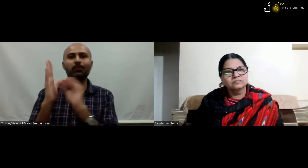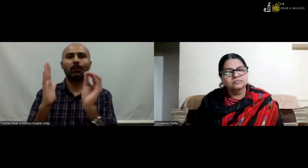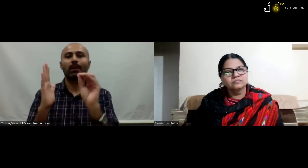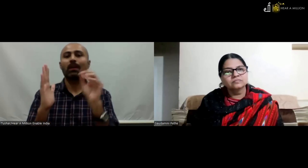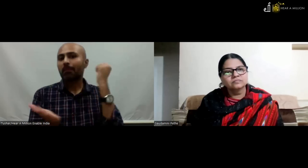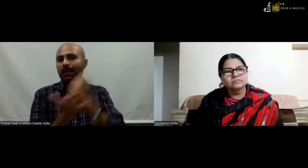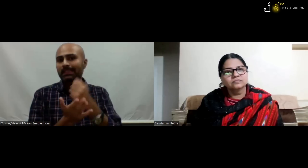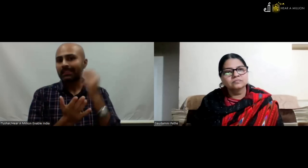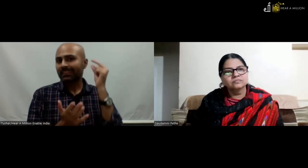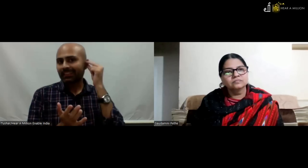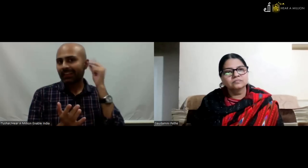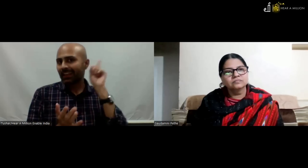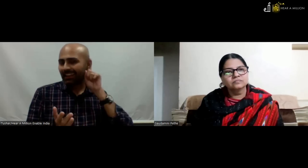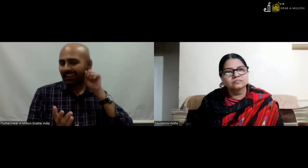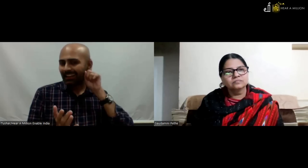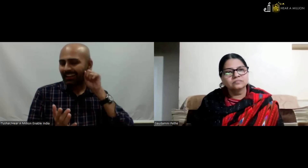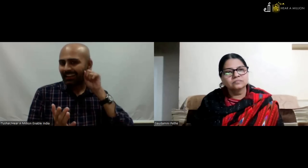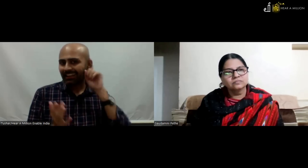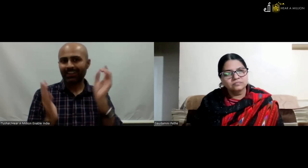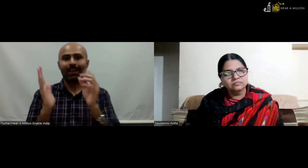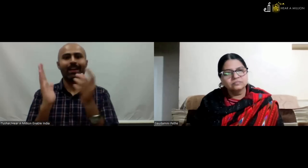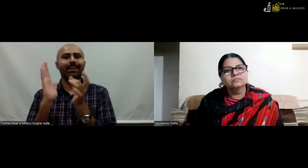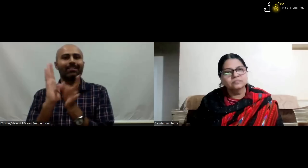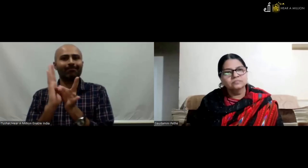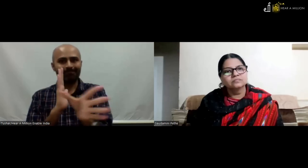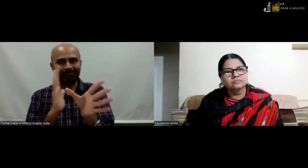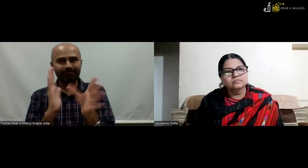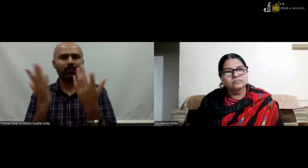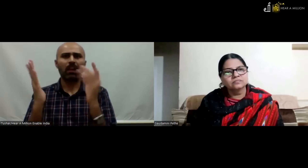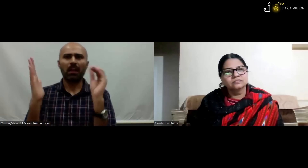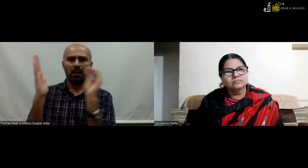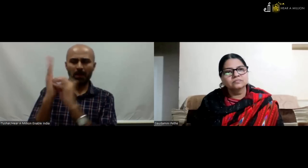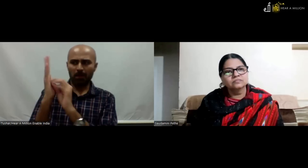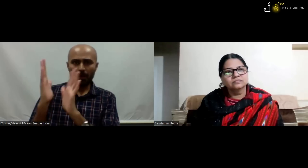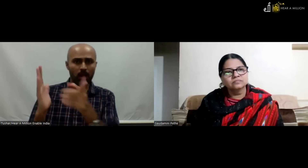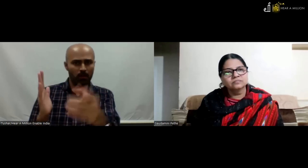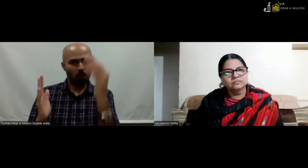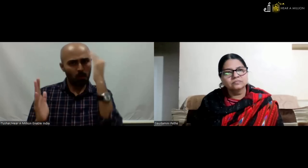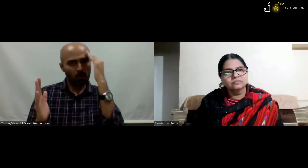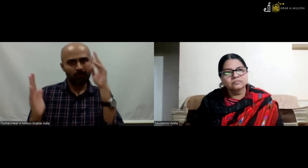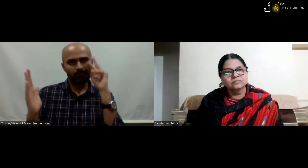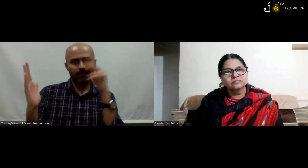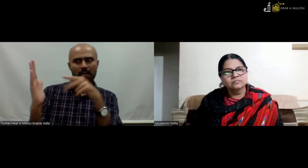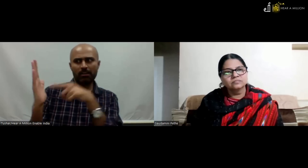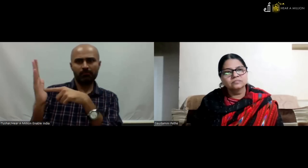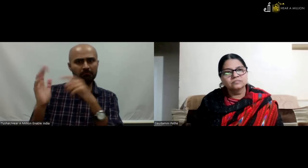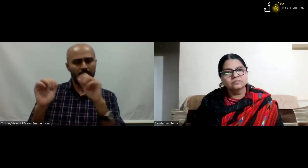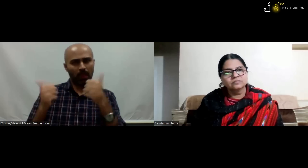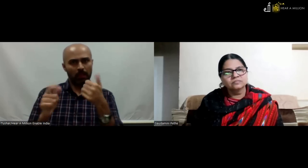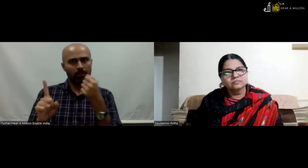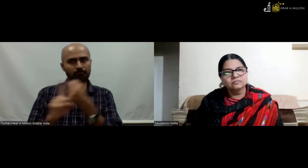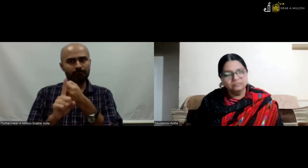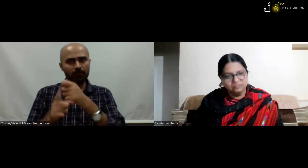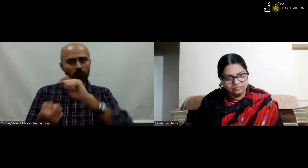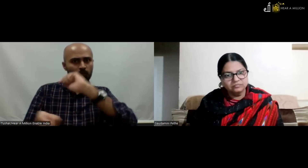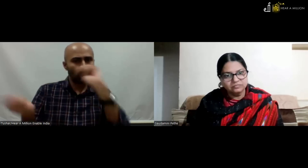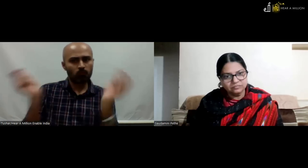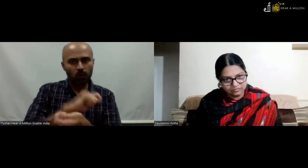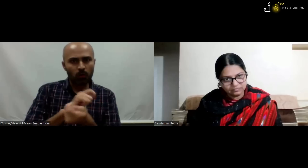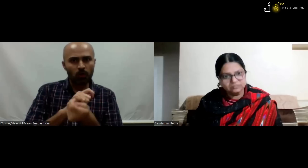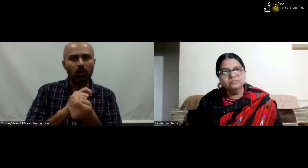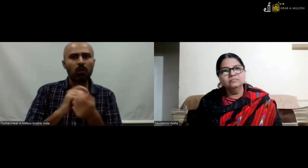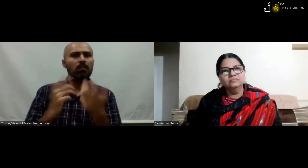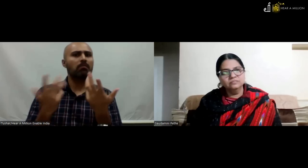Anuj said that it is not mentioned in the law that person need to have a hearing aid or something like that. So have you